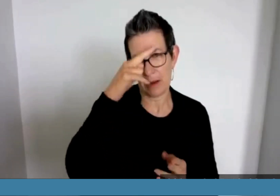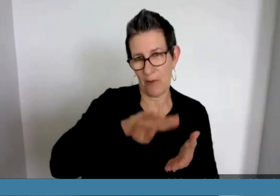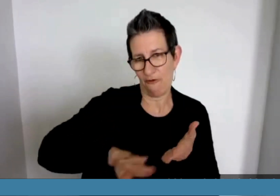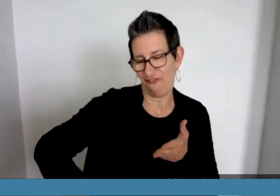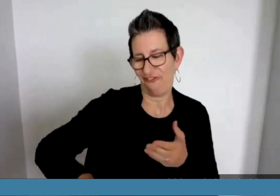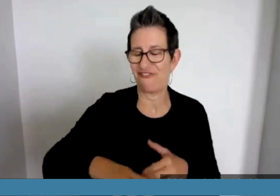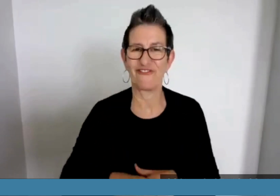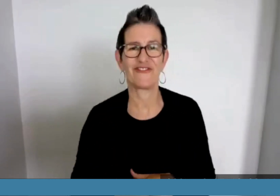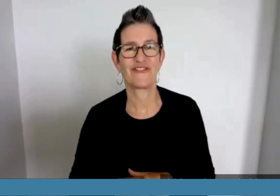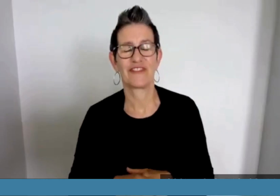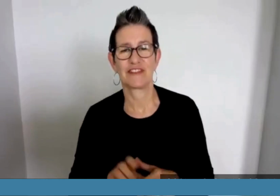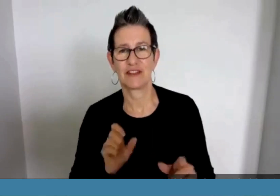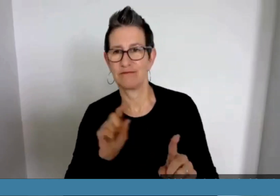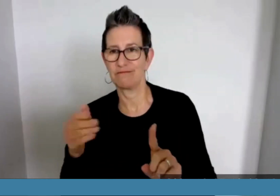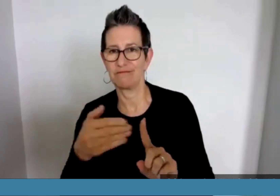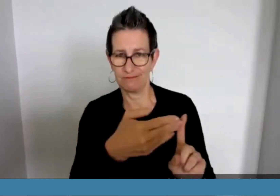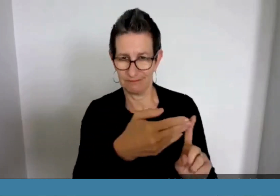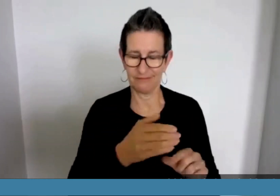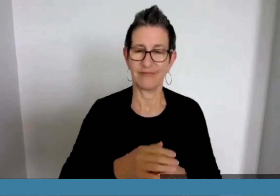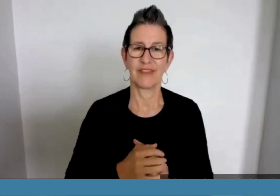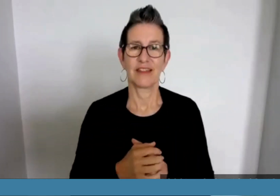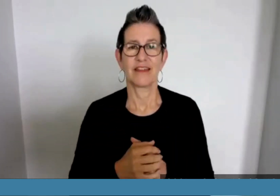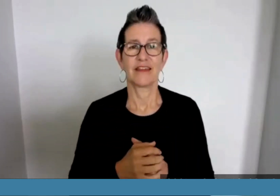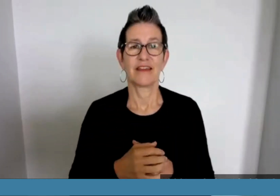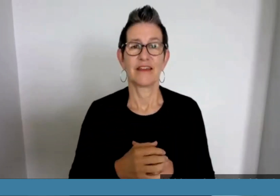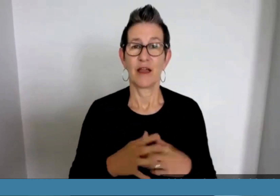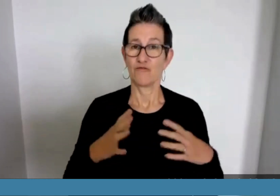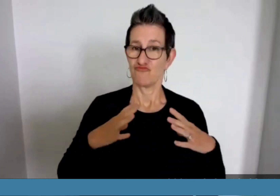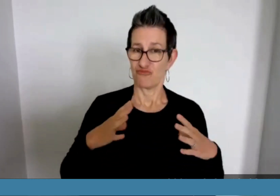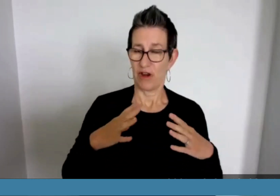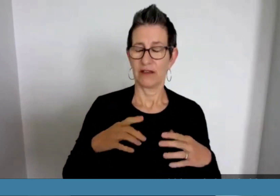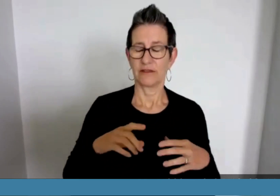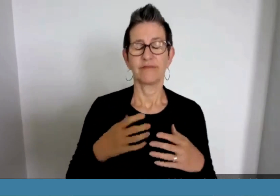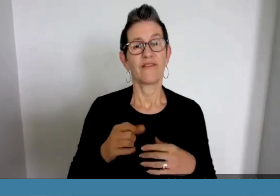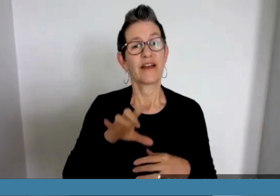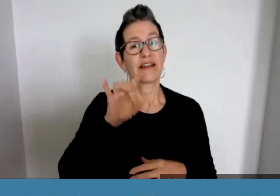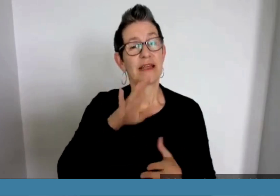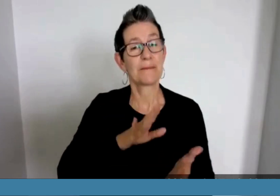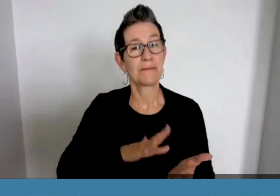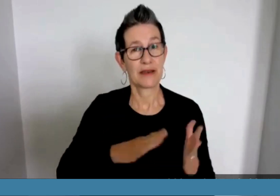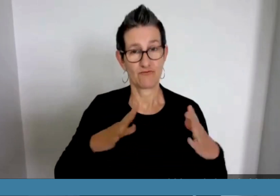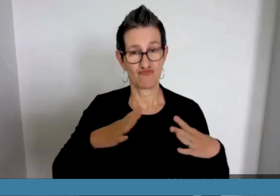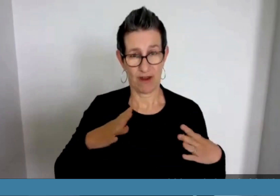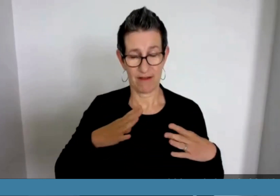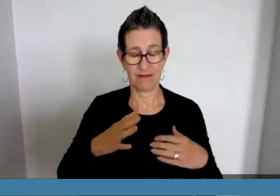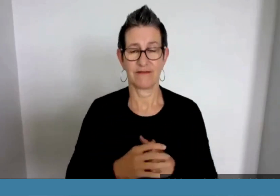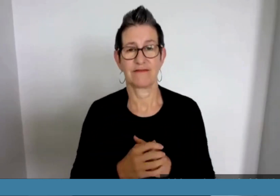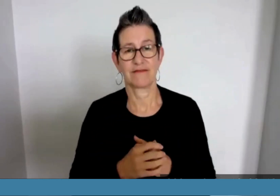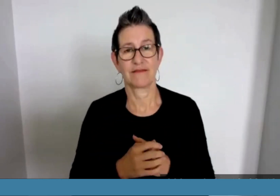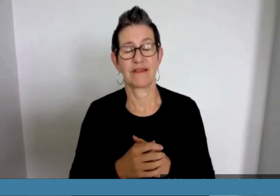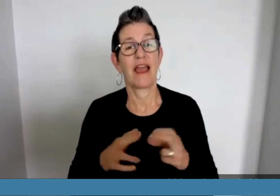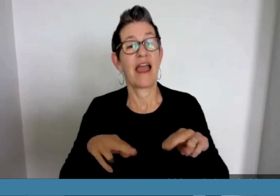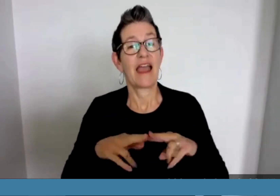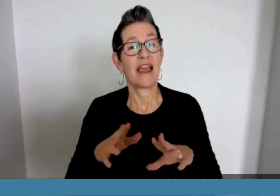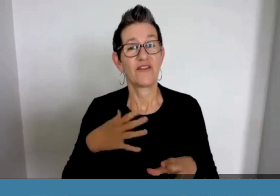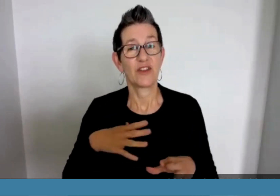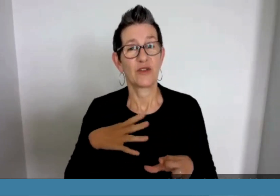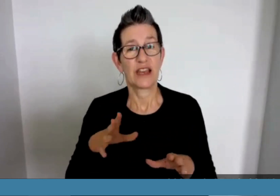name. For breaks, we're going to have a 10-minute break during the session. If you need to step away at